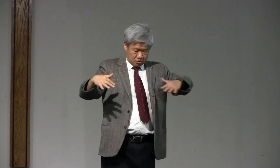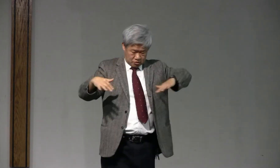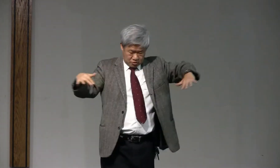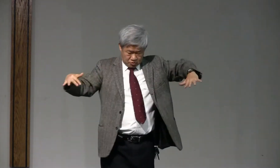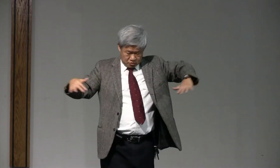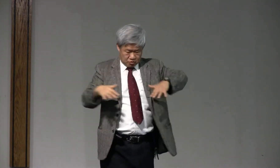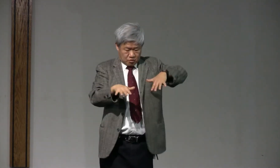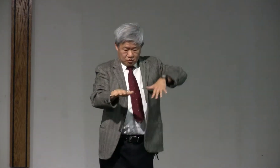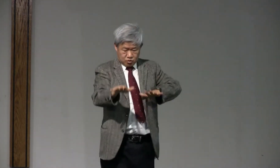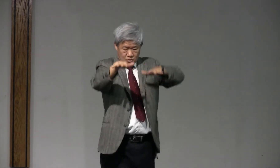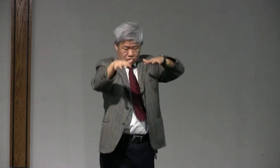You see the waves coming in,